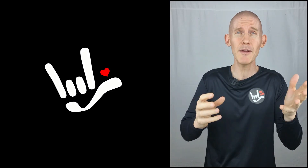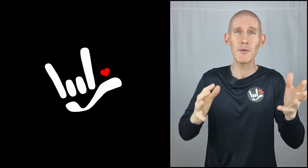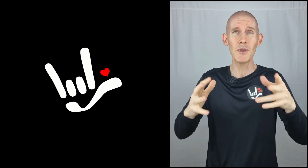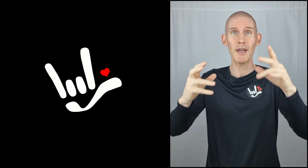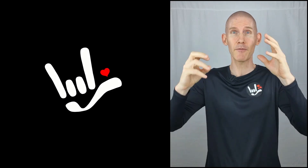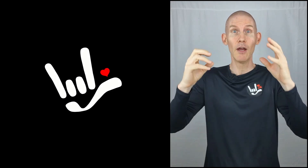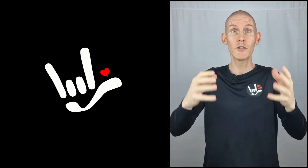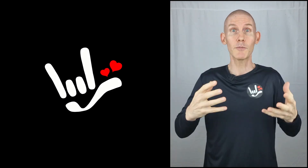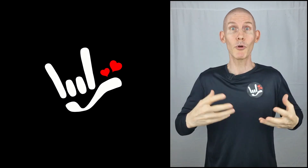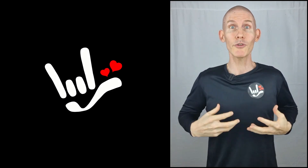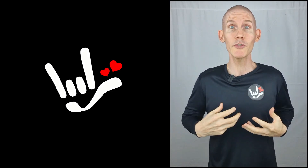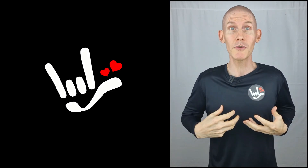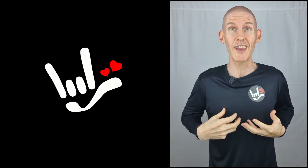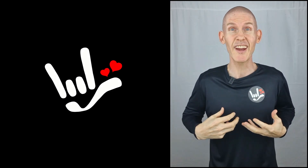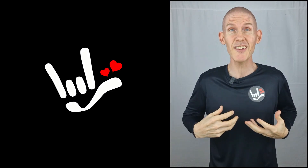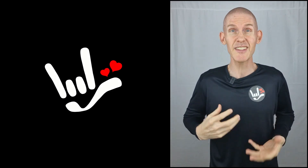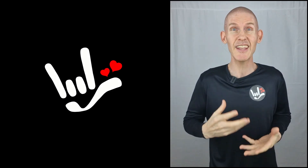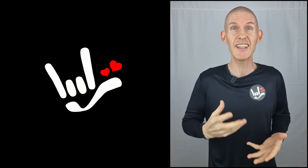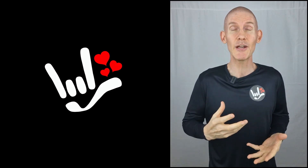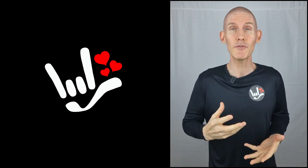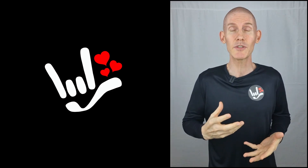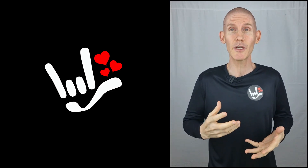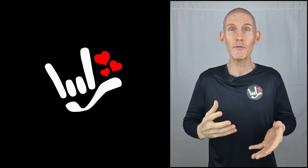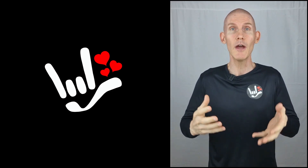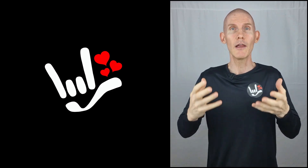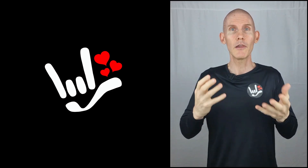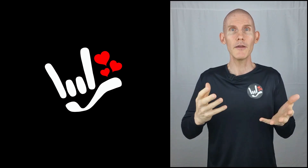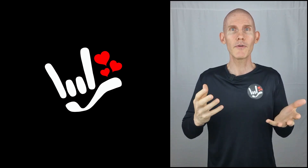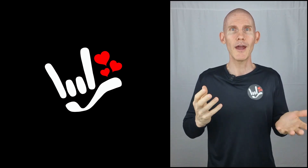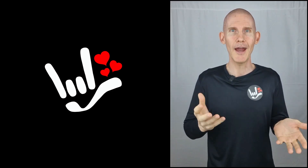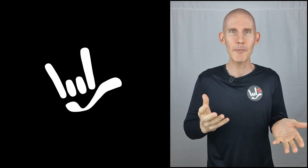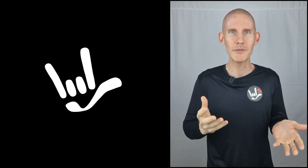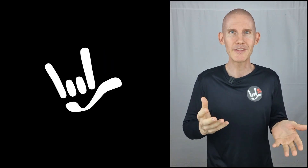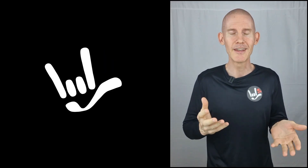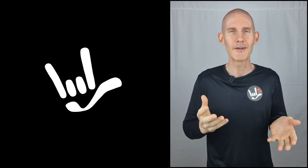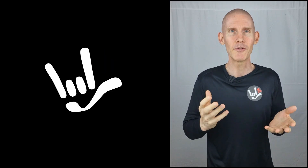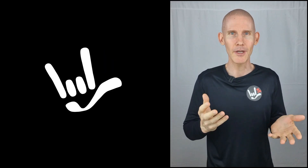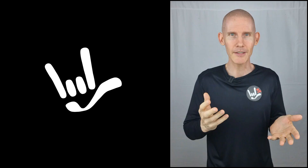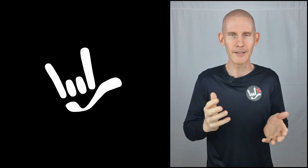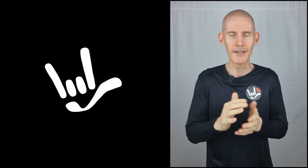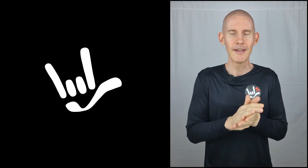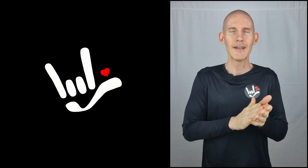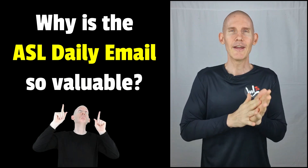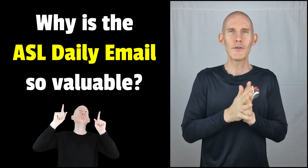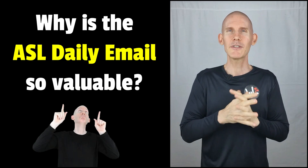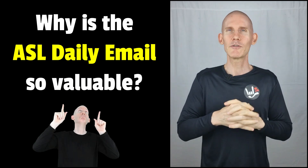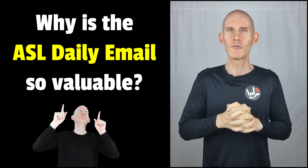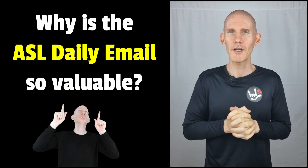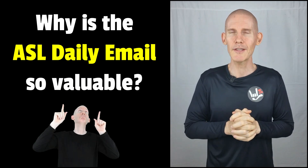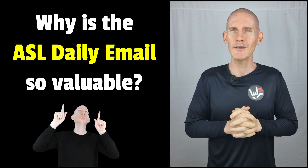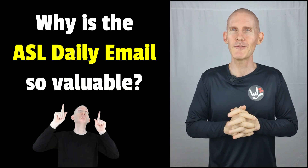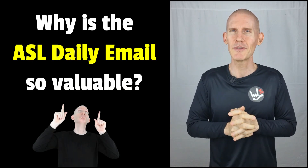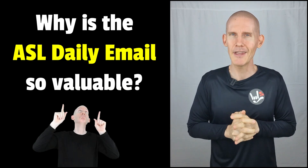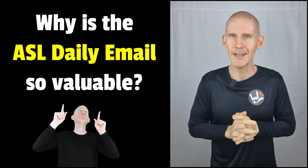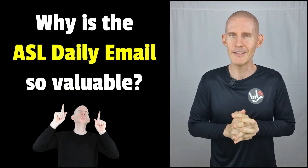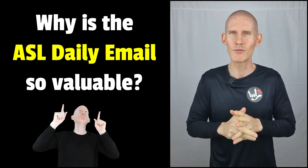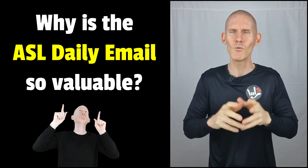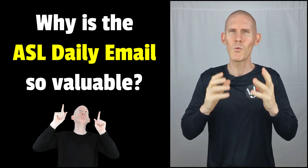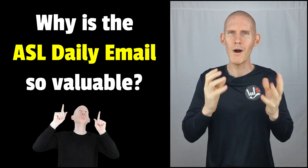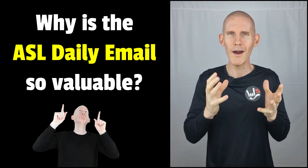We have just personal care, taking care of yourself. Life happens, right? Now, this is directly related to